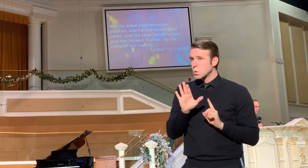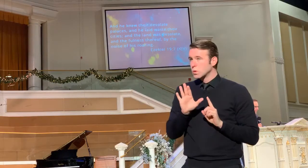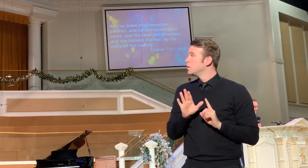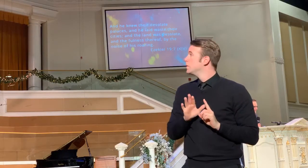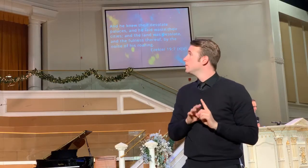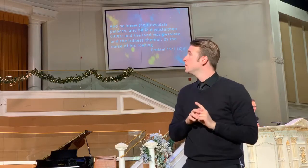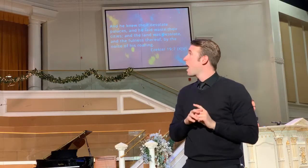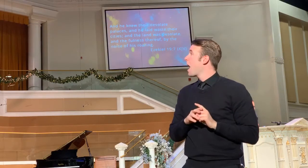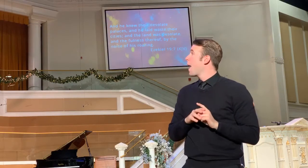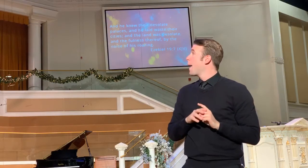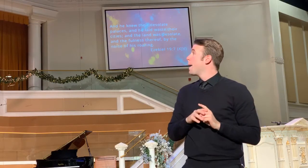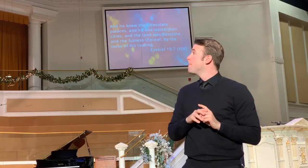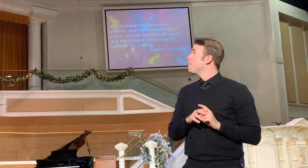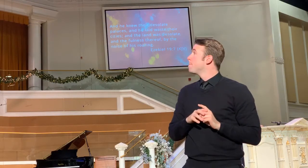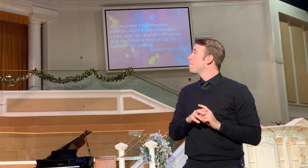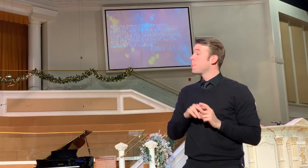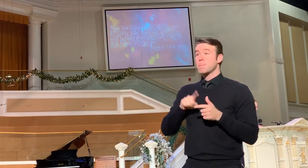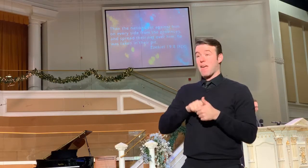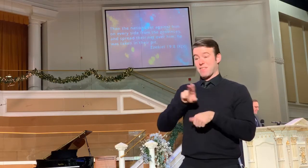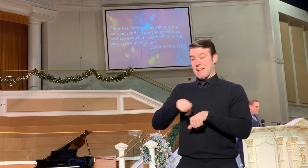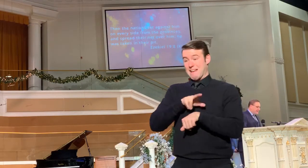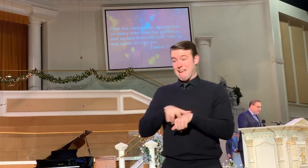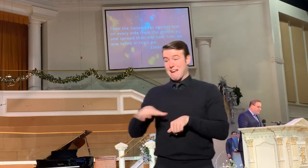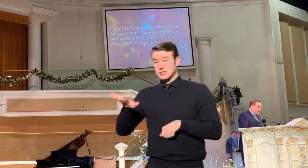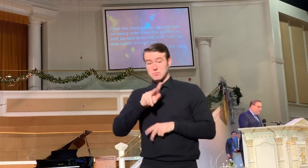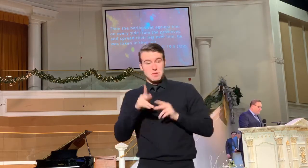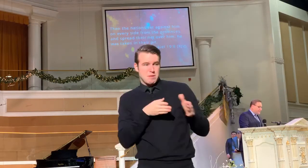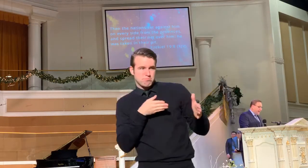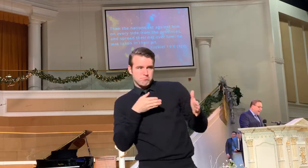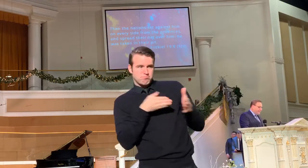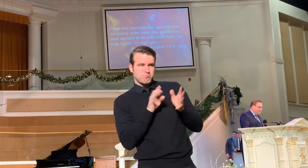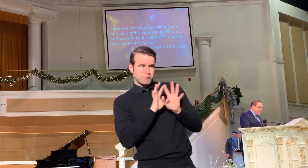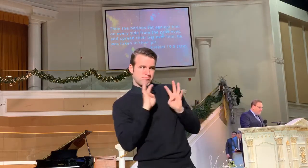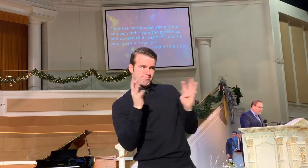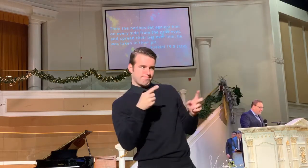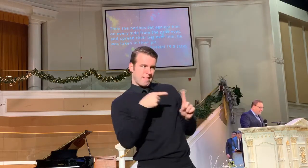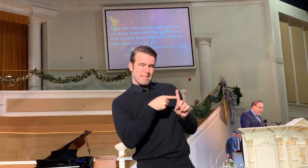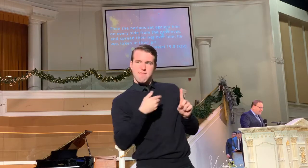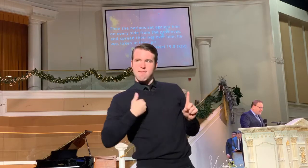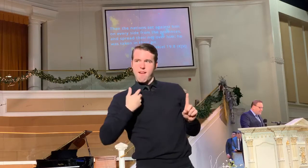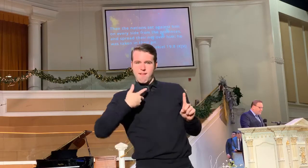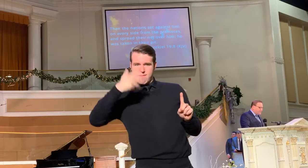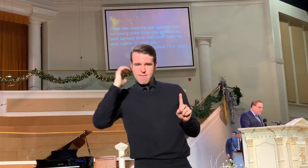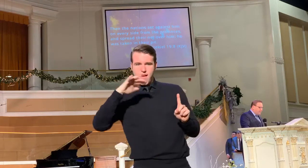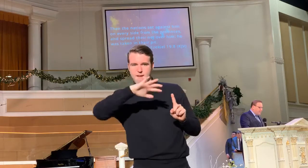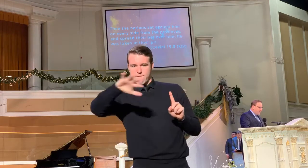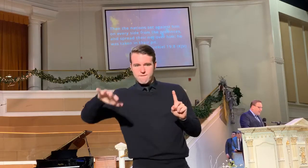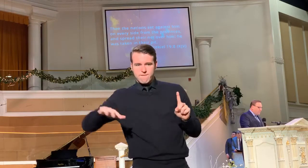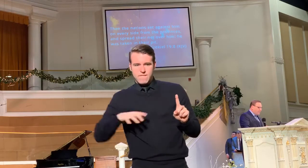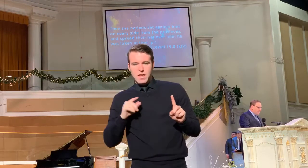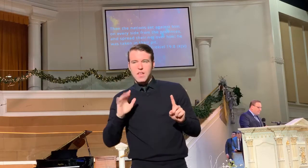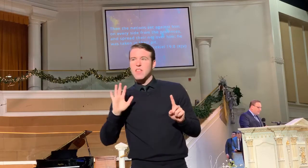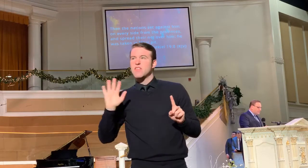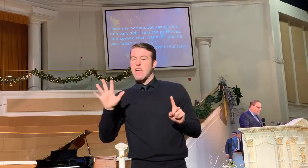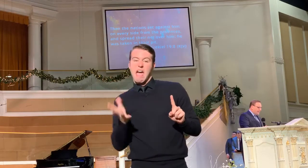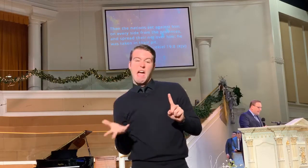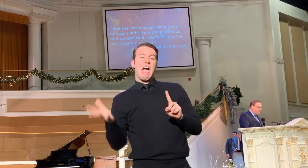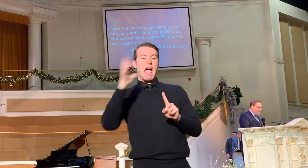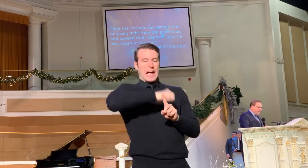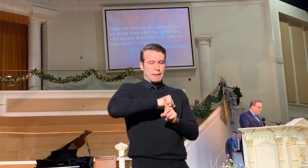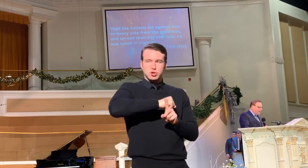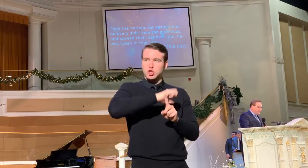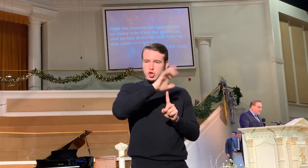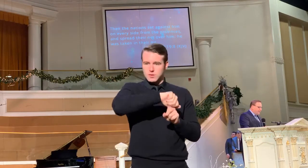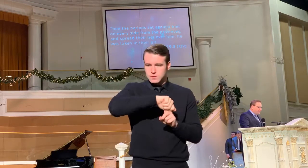his roaring. Then the nations set against him on every side from the provinces and spread their net over him. He was